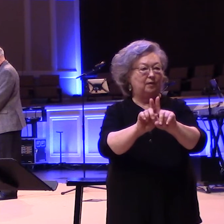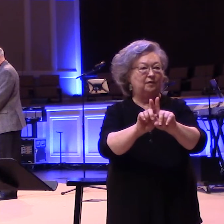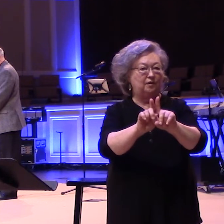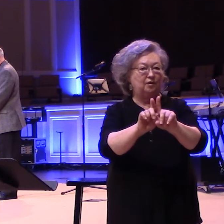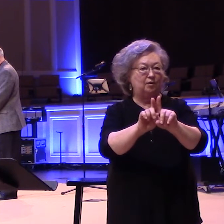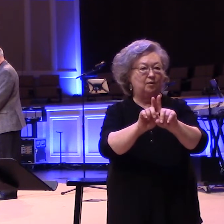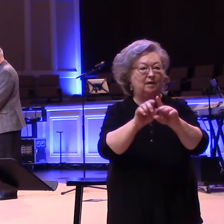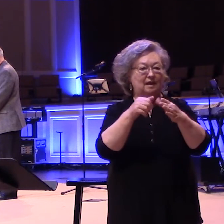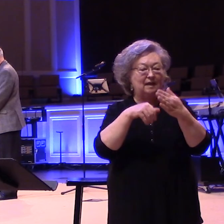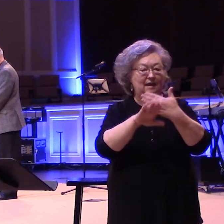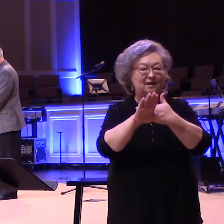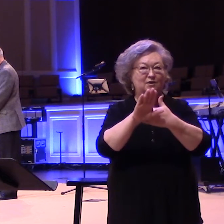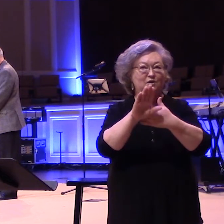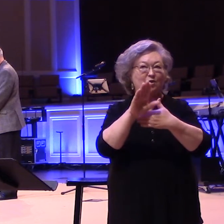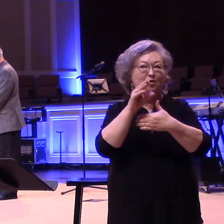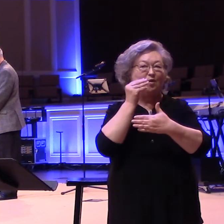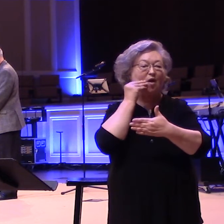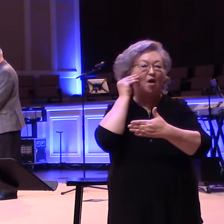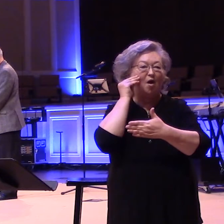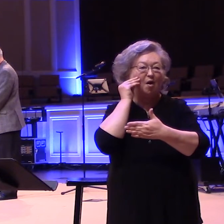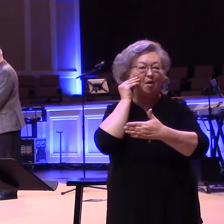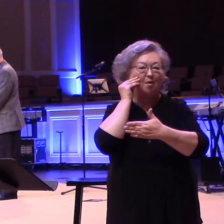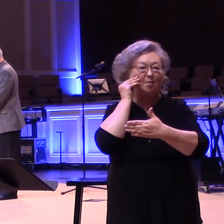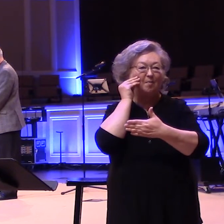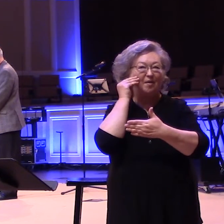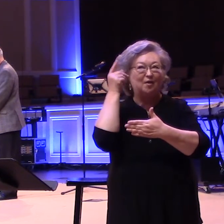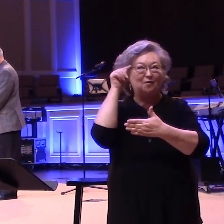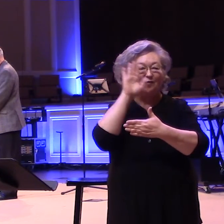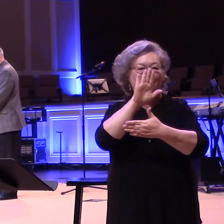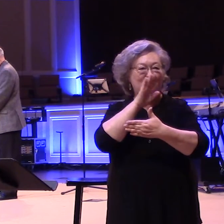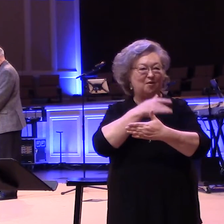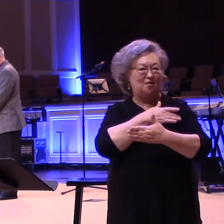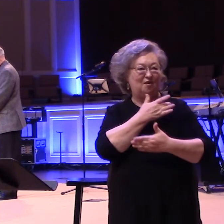into the home for your heart that can be found in Christ alone.